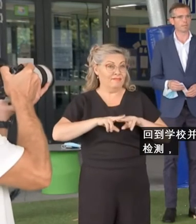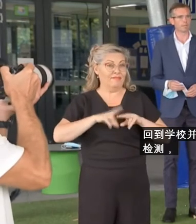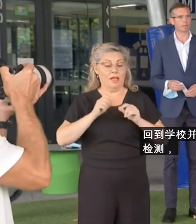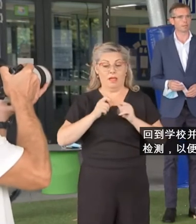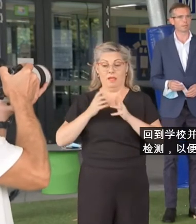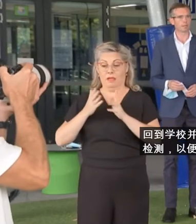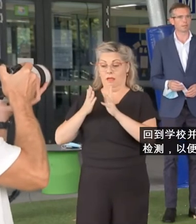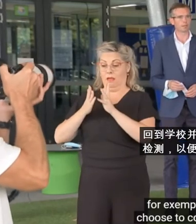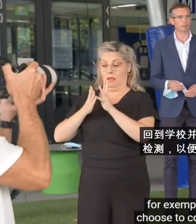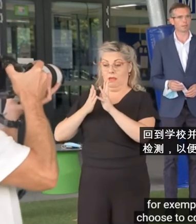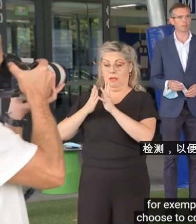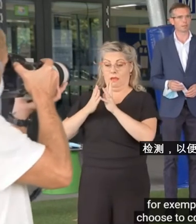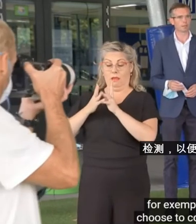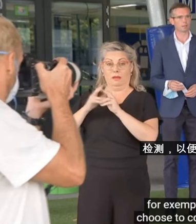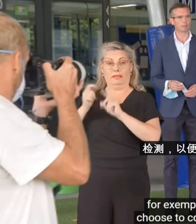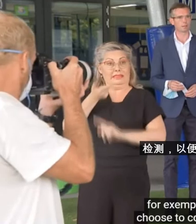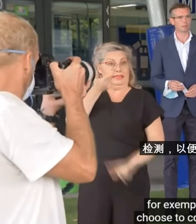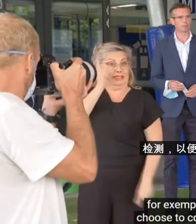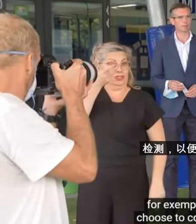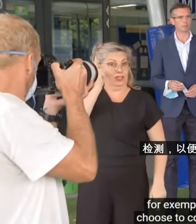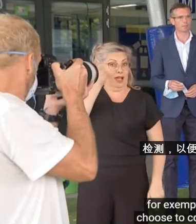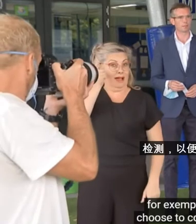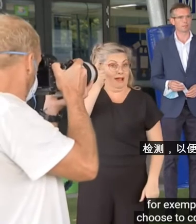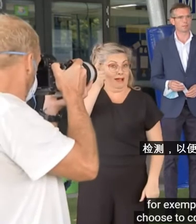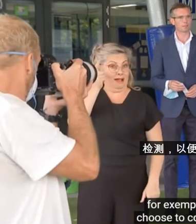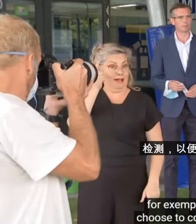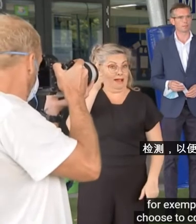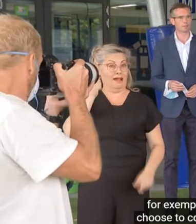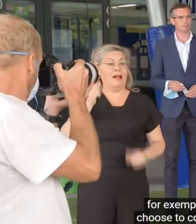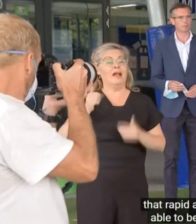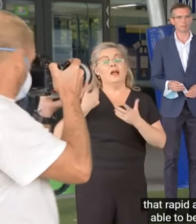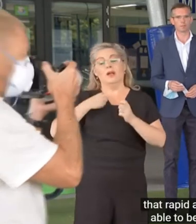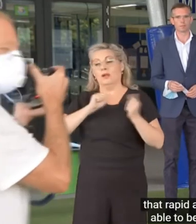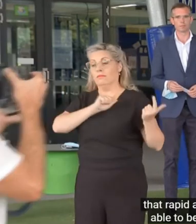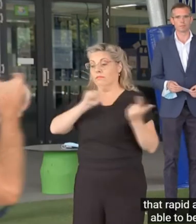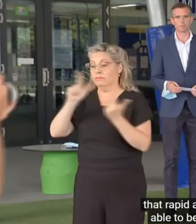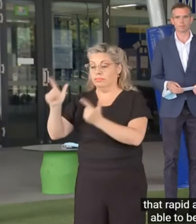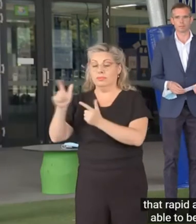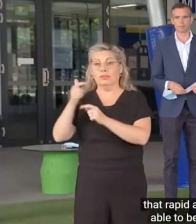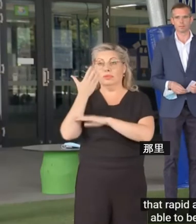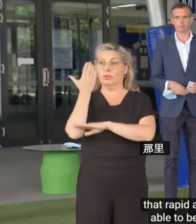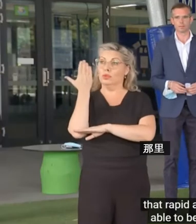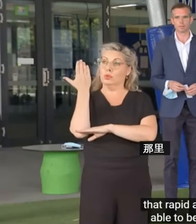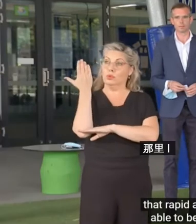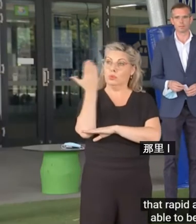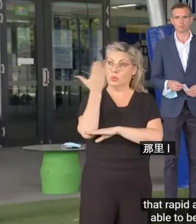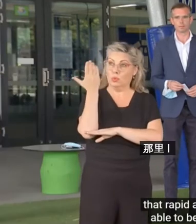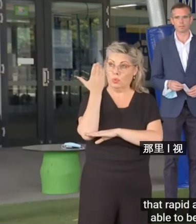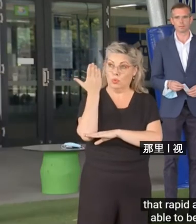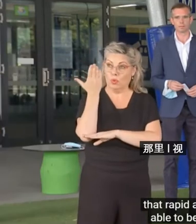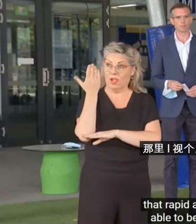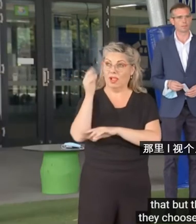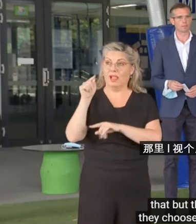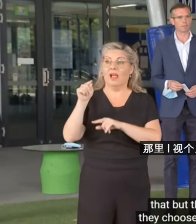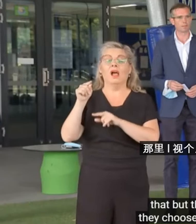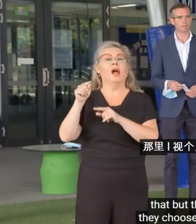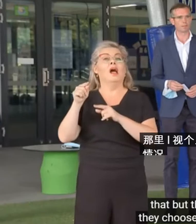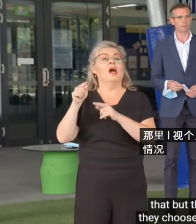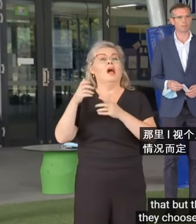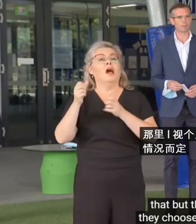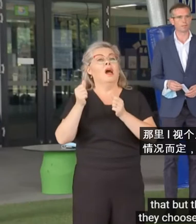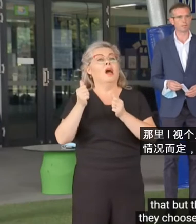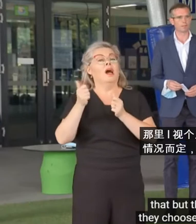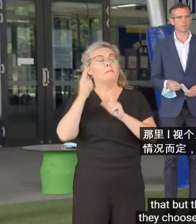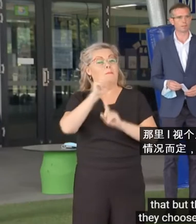antigen testing to be able to be there, they can do that. But they don't have to if they choose to stay at home. And, you know, it really will depend on the